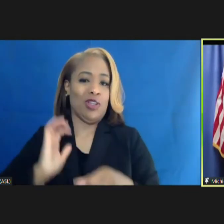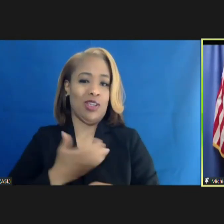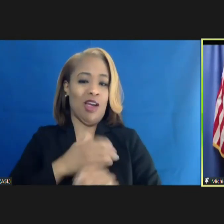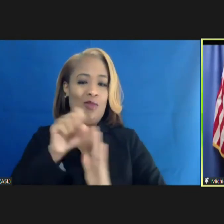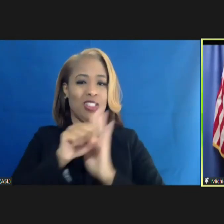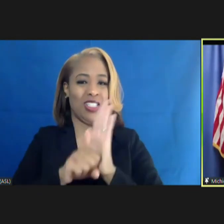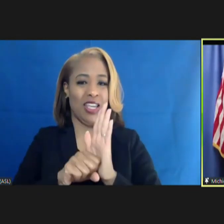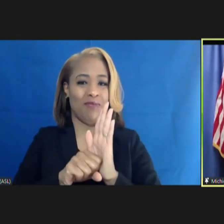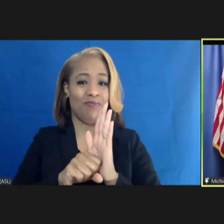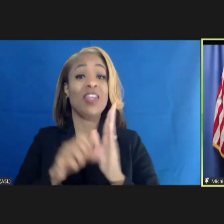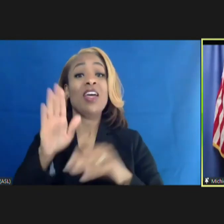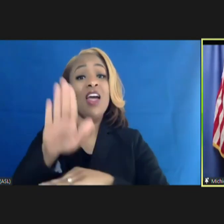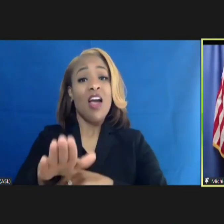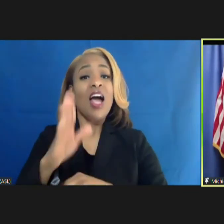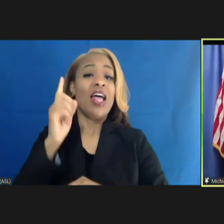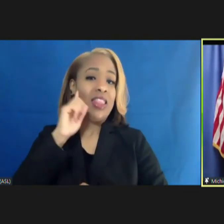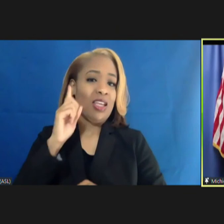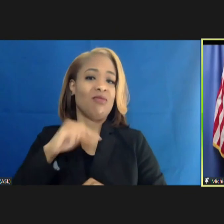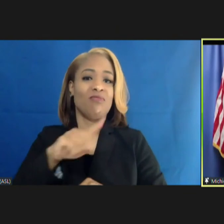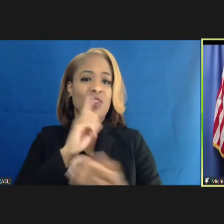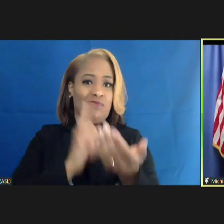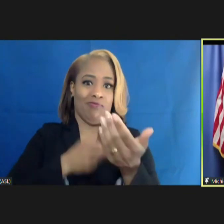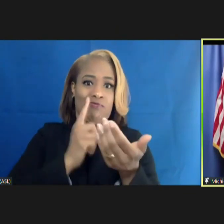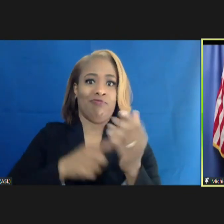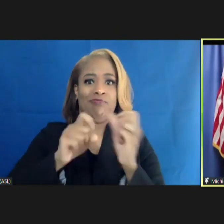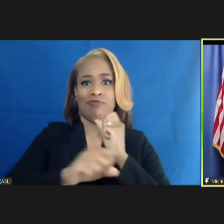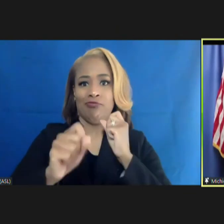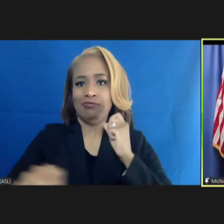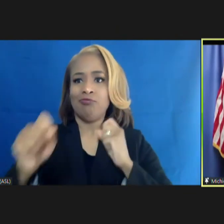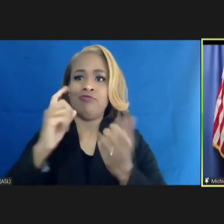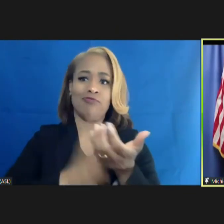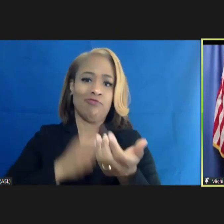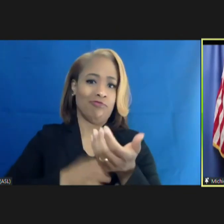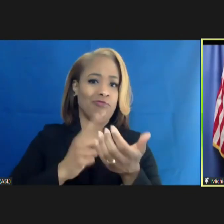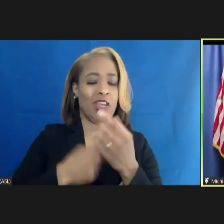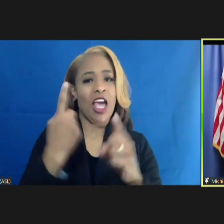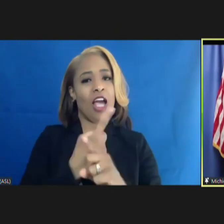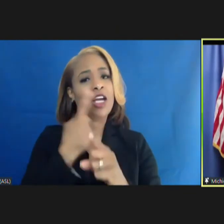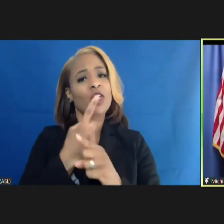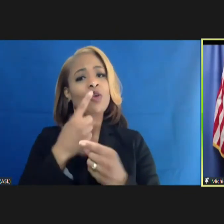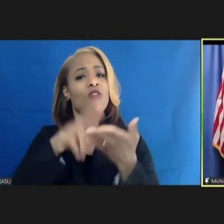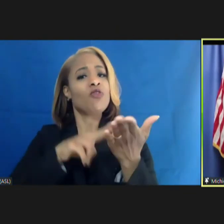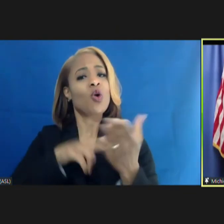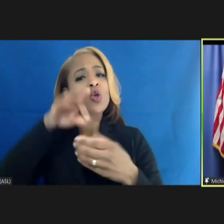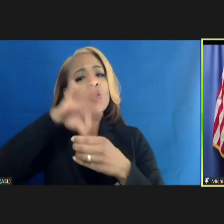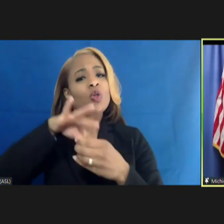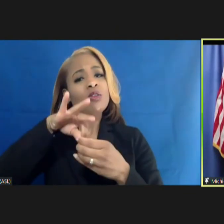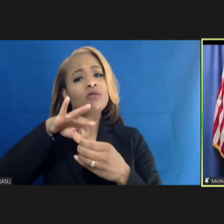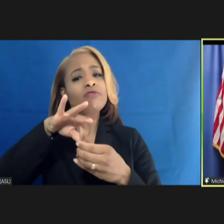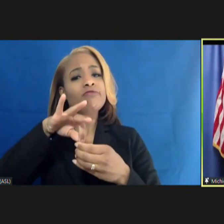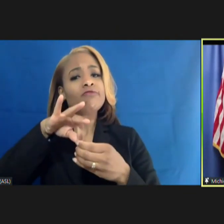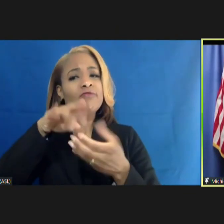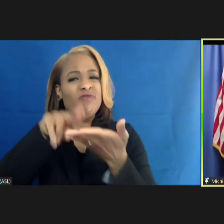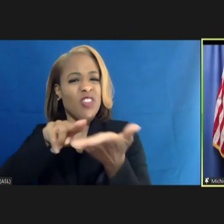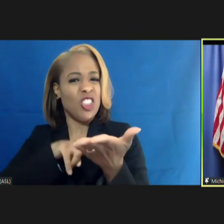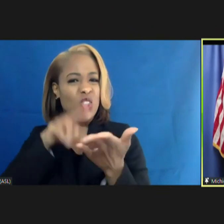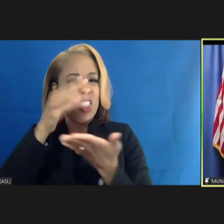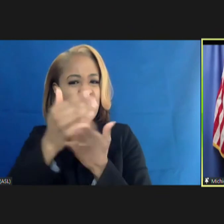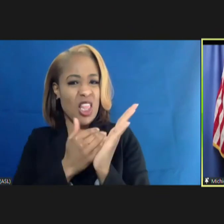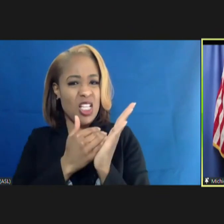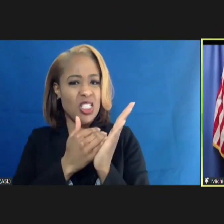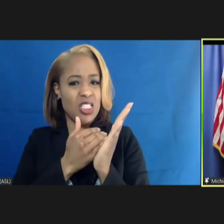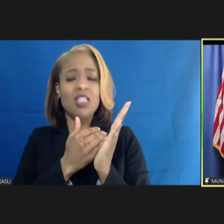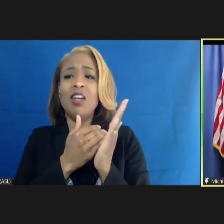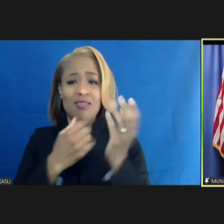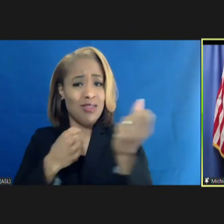senators will also talk at length about bills to maintain the accuracy of the state's voter registration list. I completely support transparent, accurate maintenance